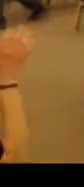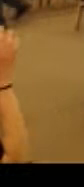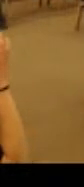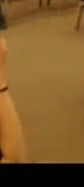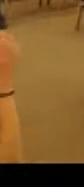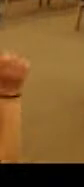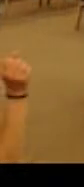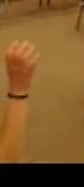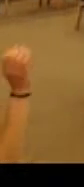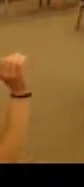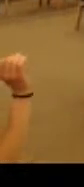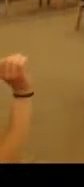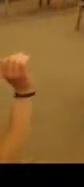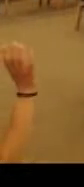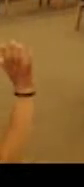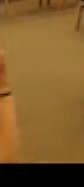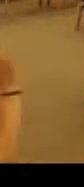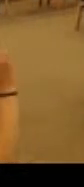Yeah.